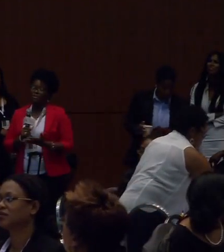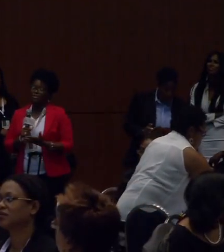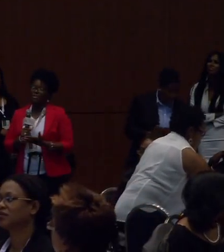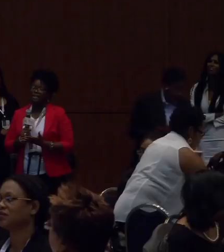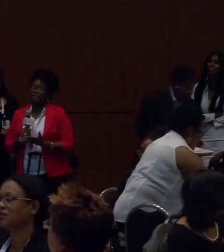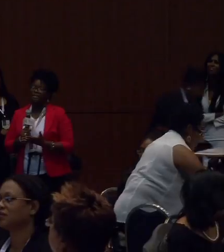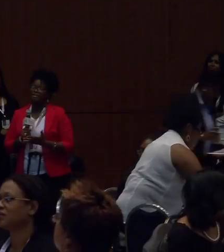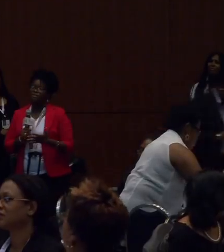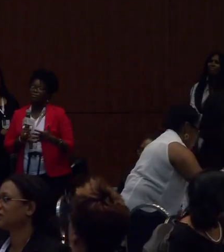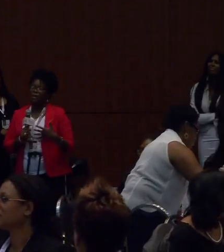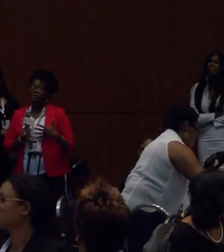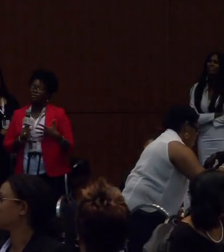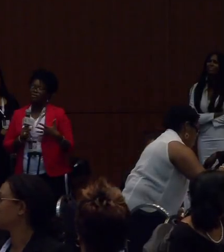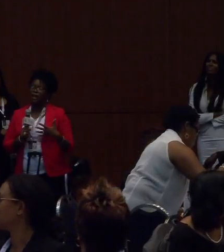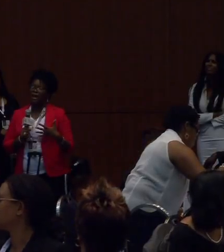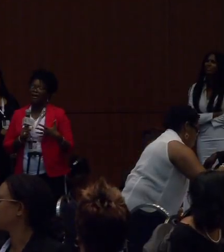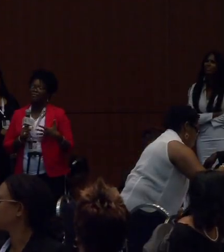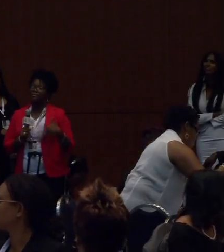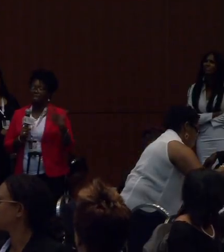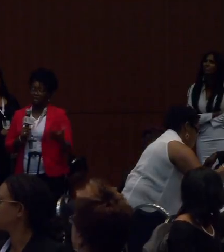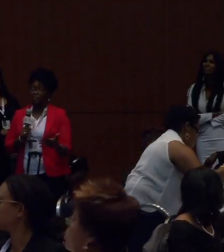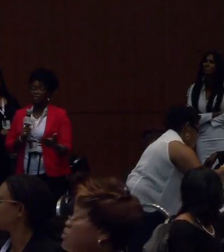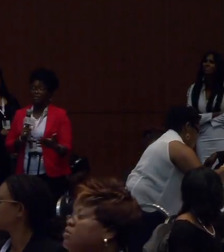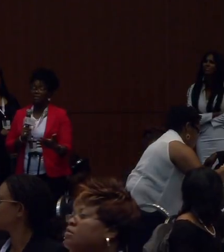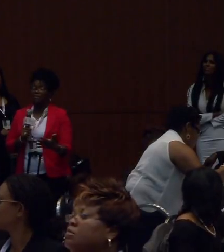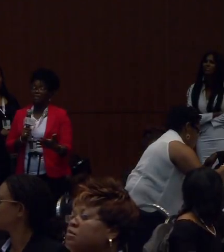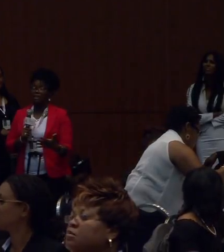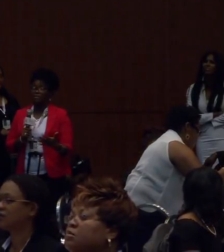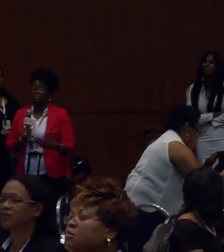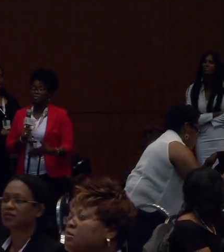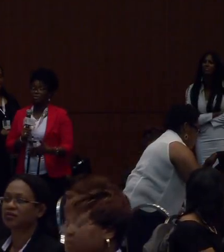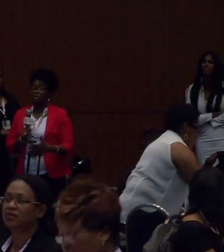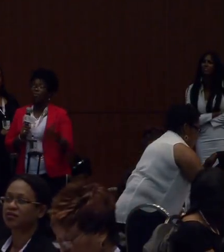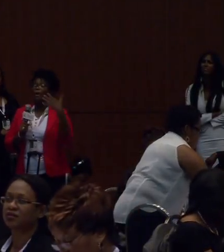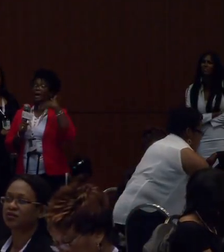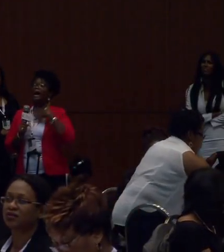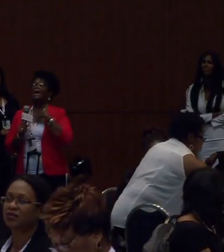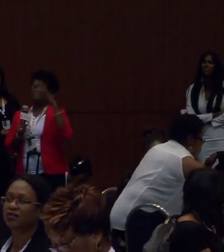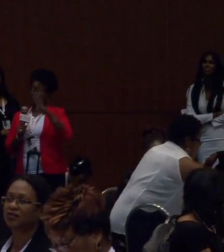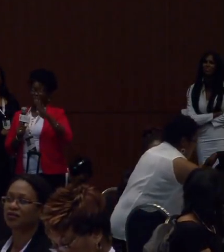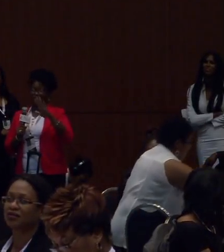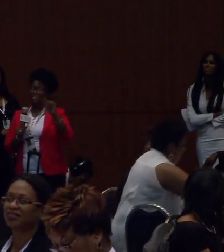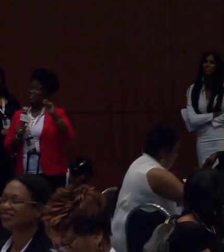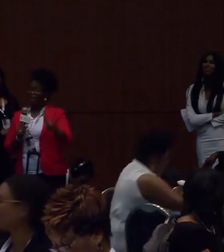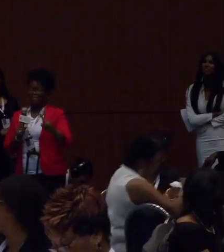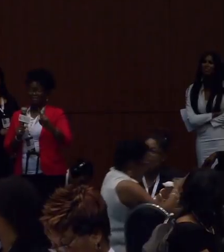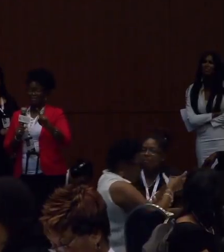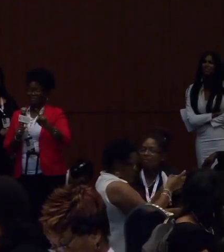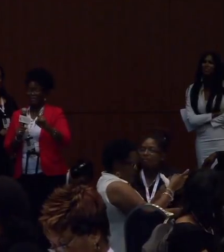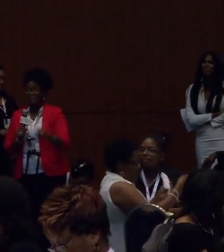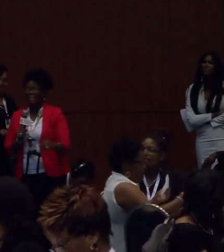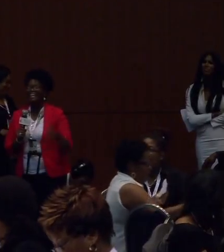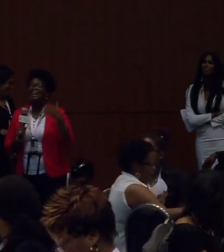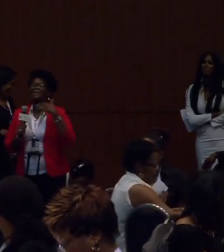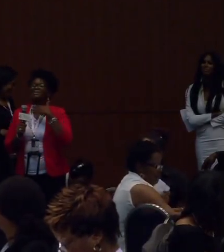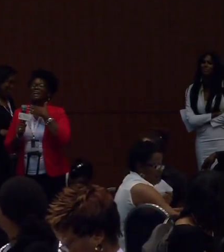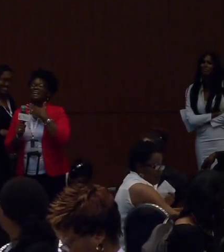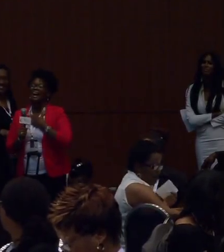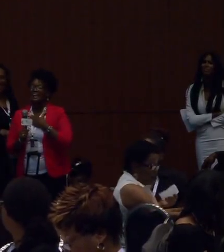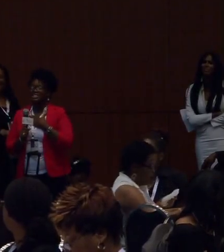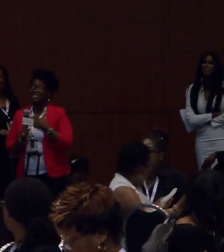My question is, when you have done everything that... I'm sorry, I should have caught that from the first one.